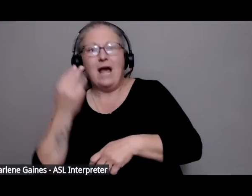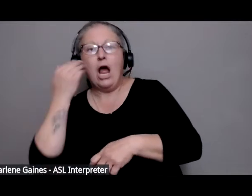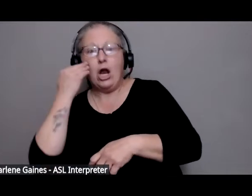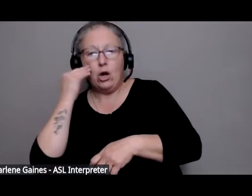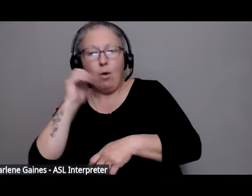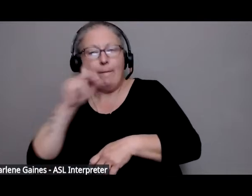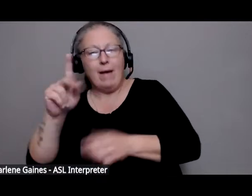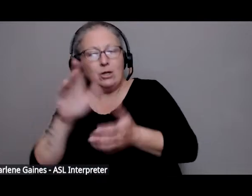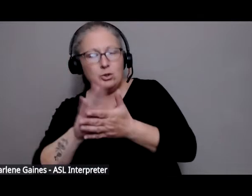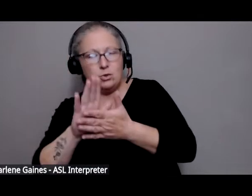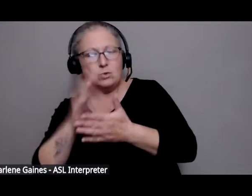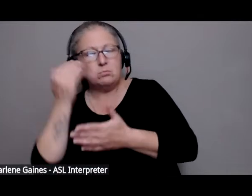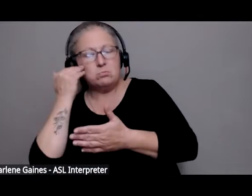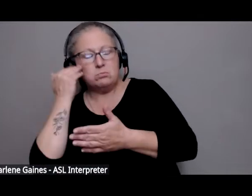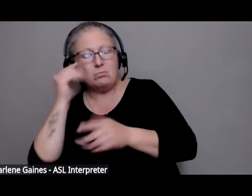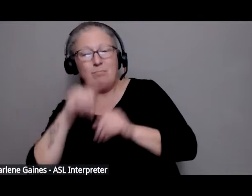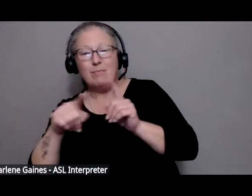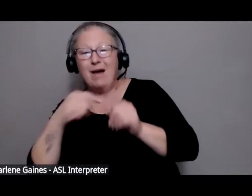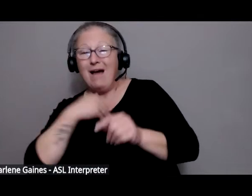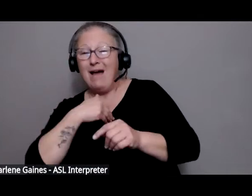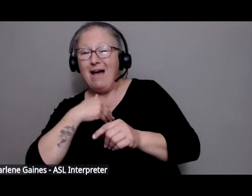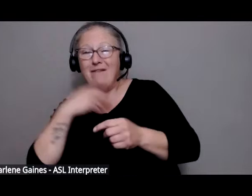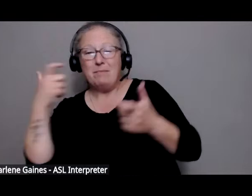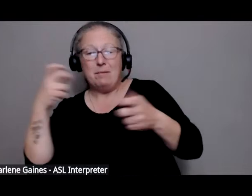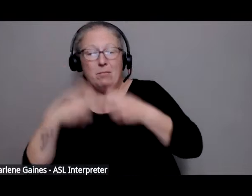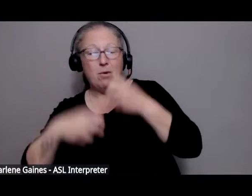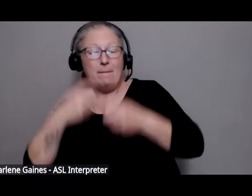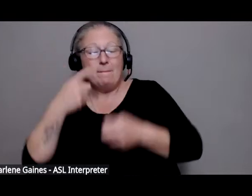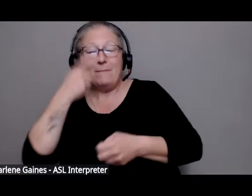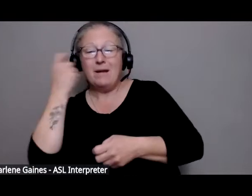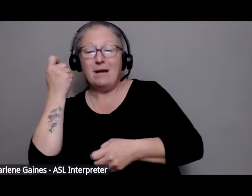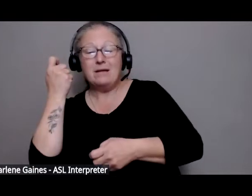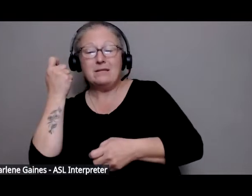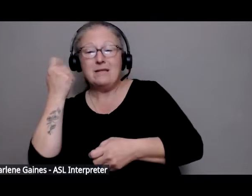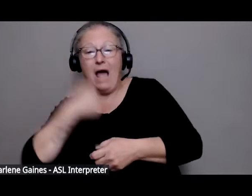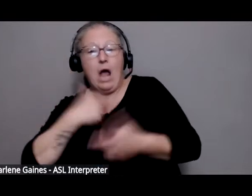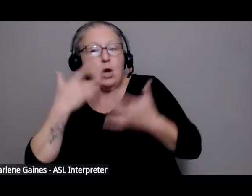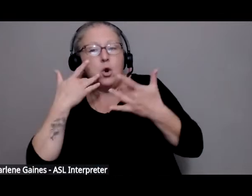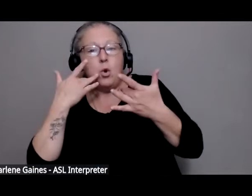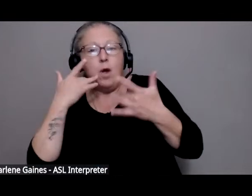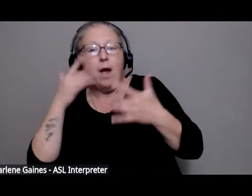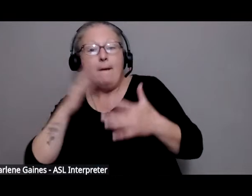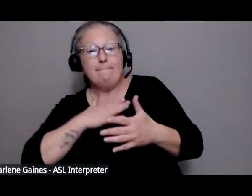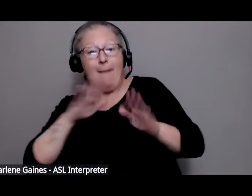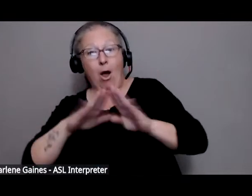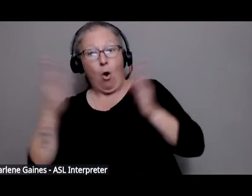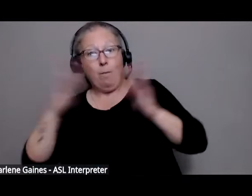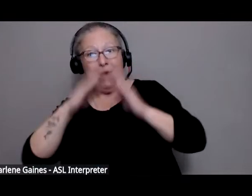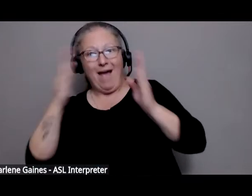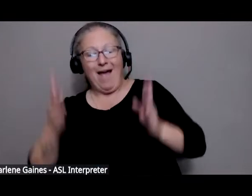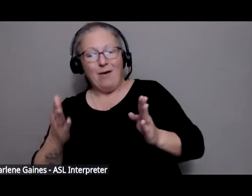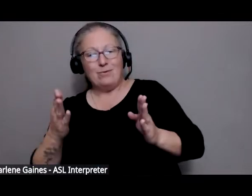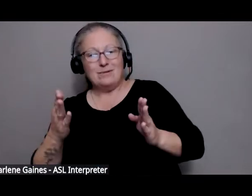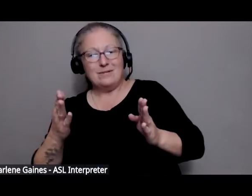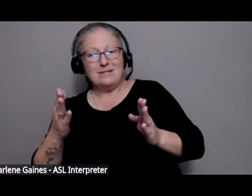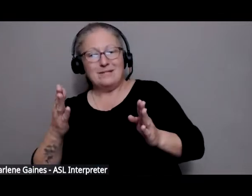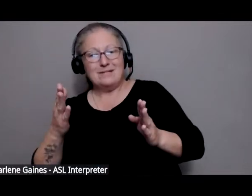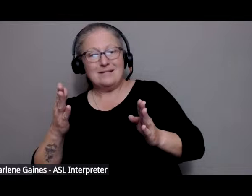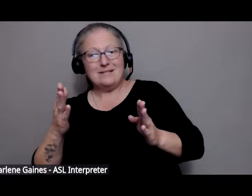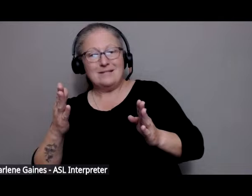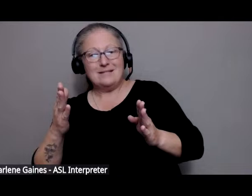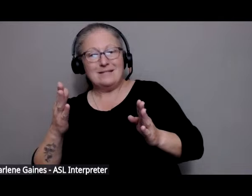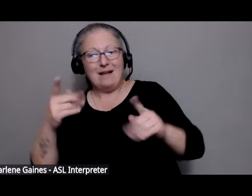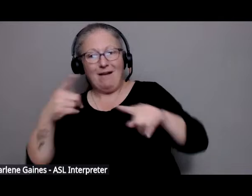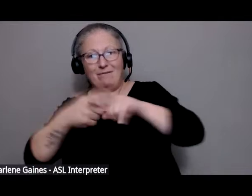school one, but I have a real issue because I don't want to, my open house my open house